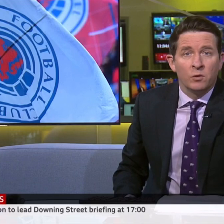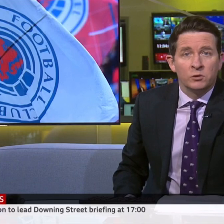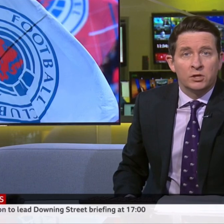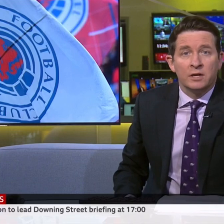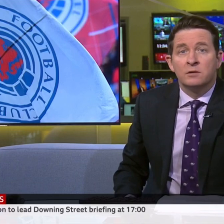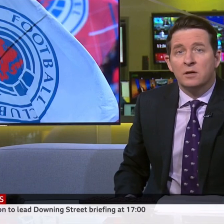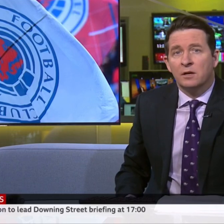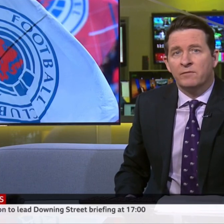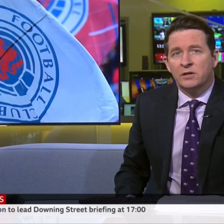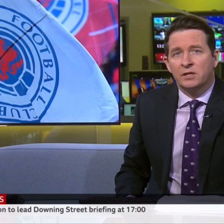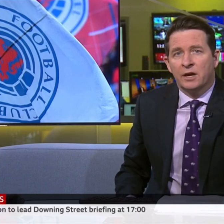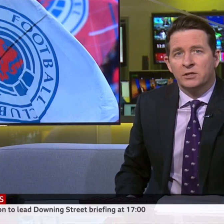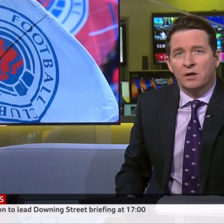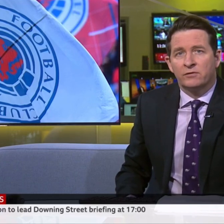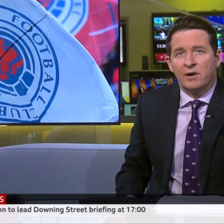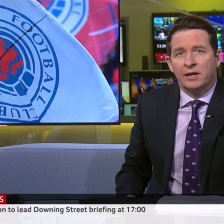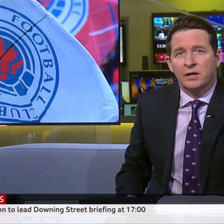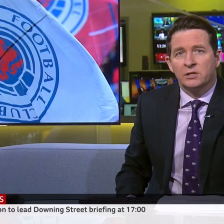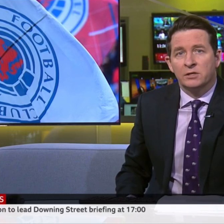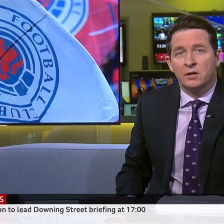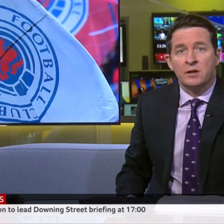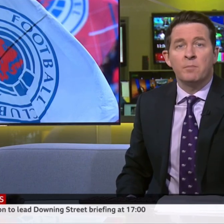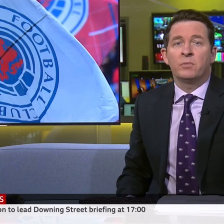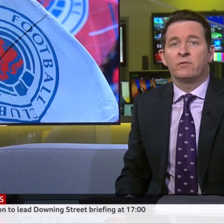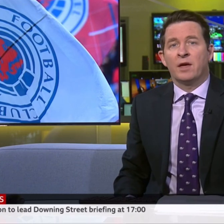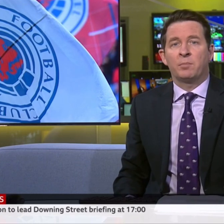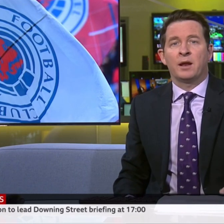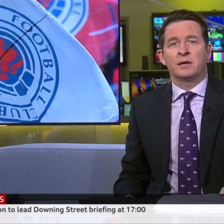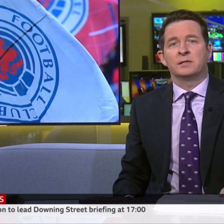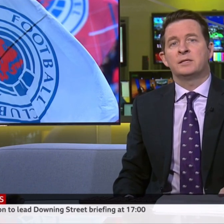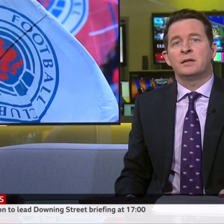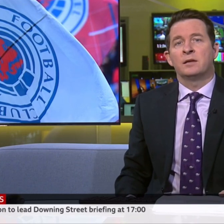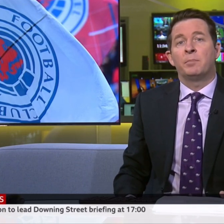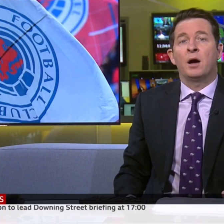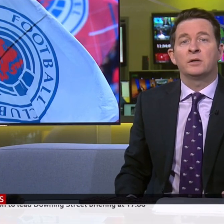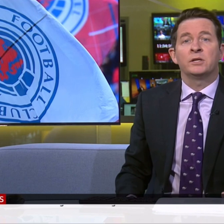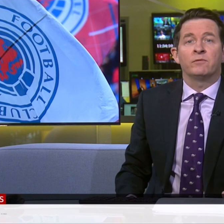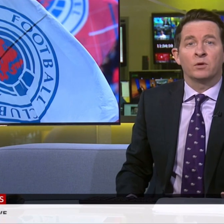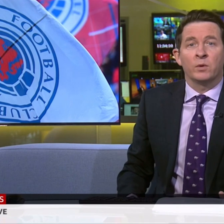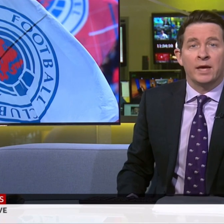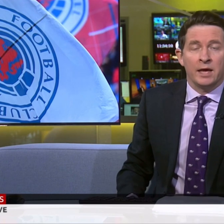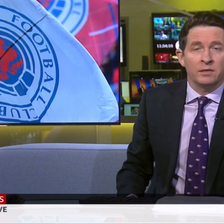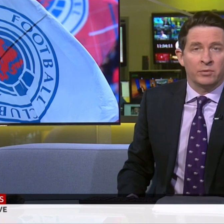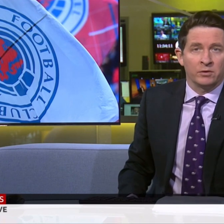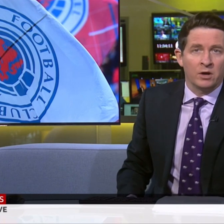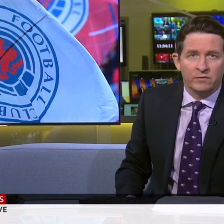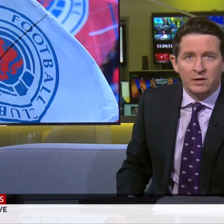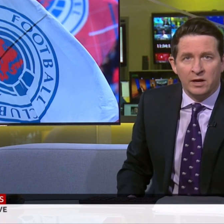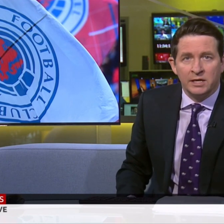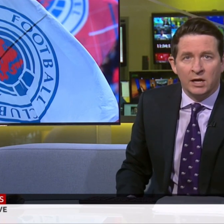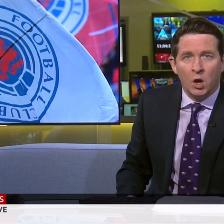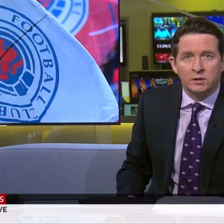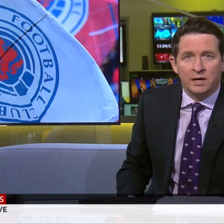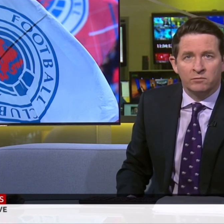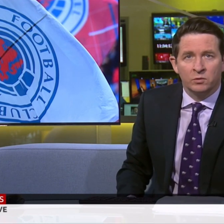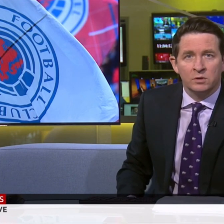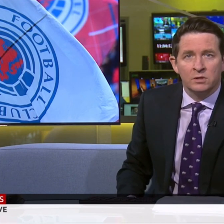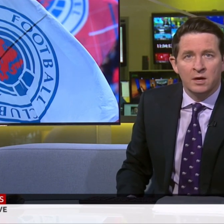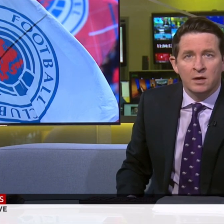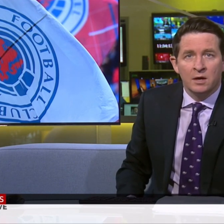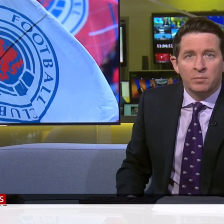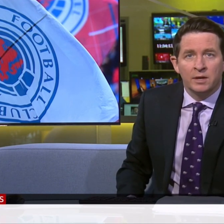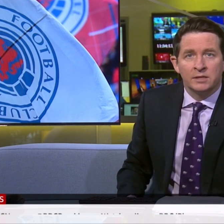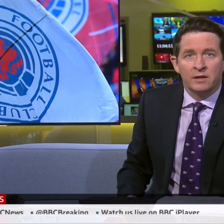Rangers have launched an internal investigation after allegations that a number of their players attended a party over the weekend that broke COVID-19 lockdown